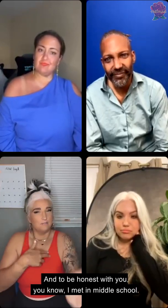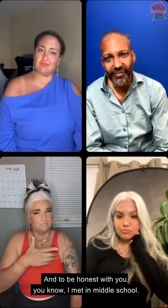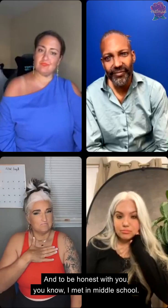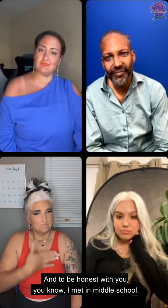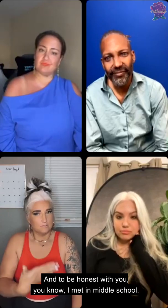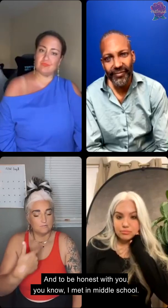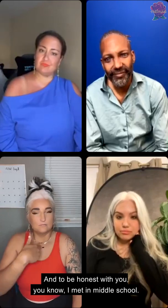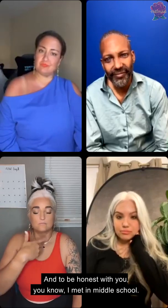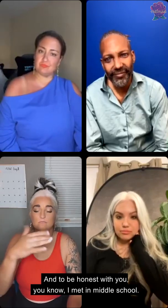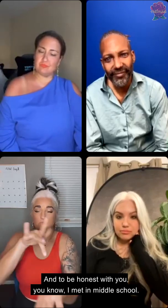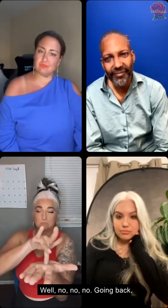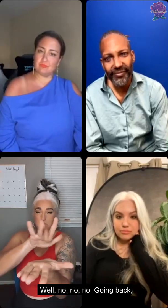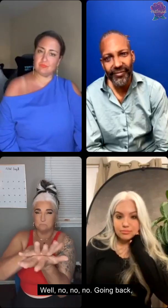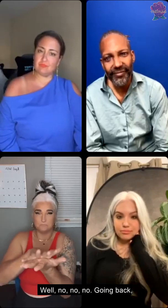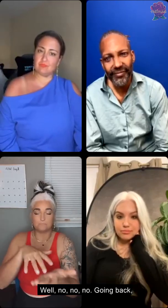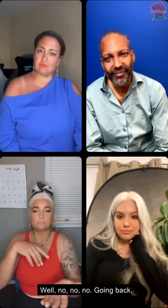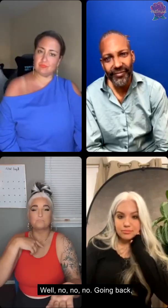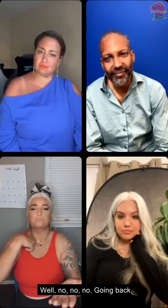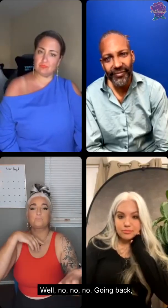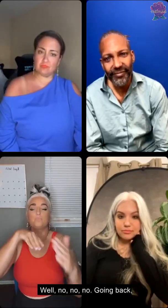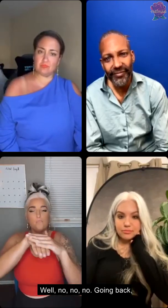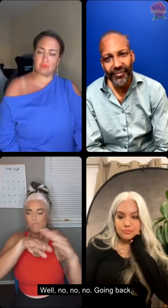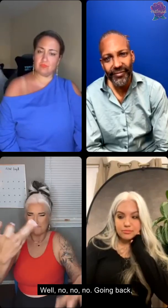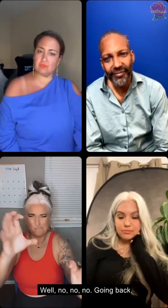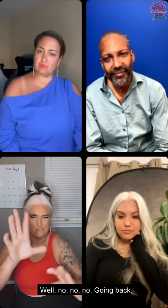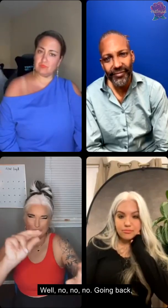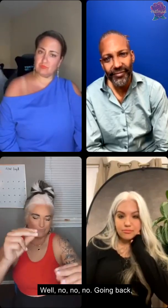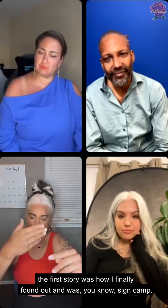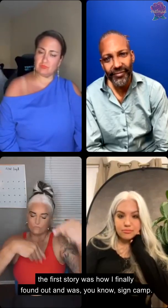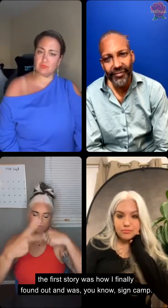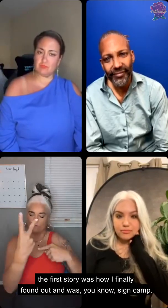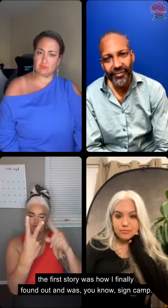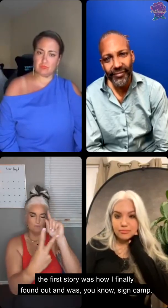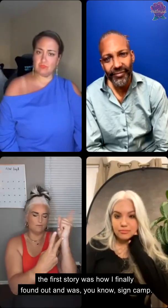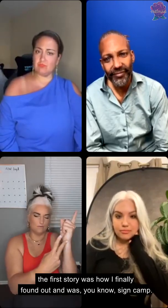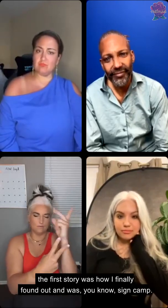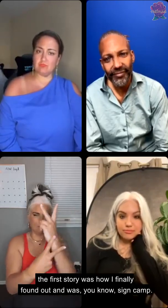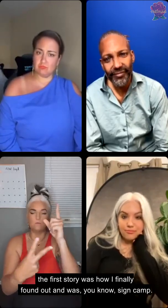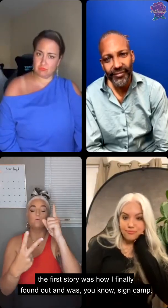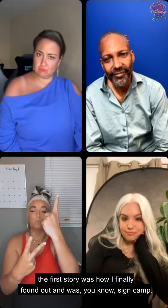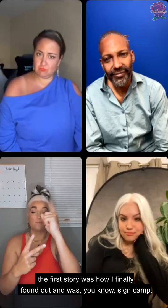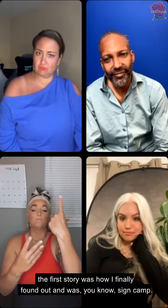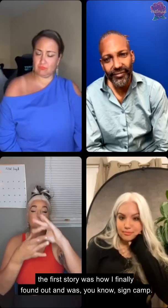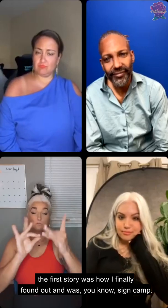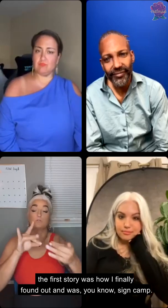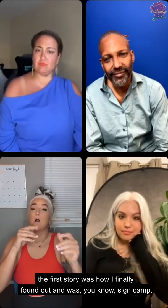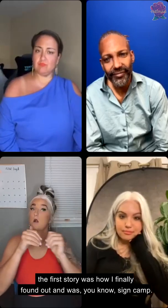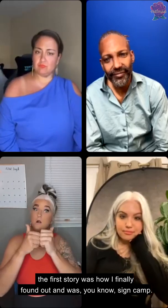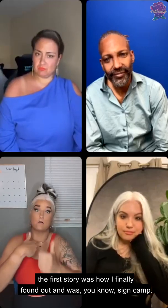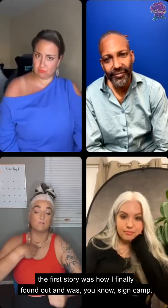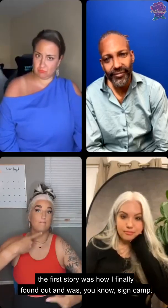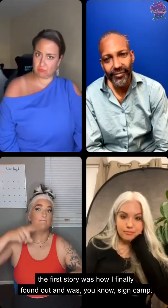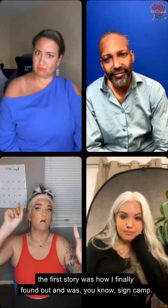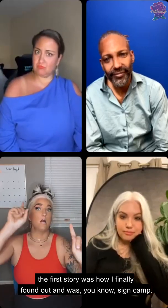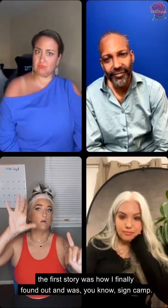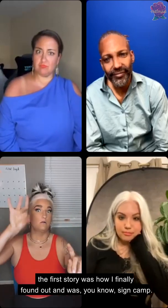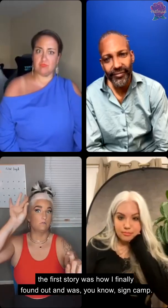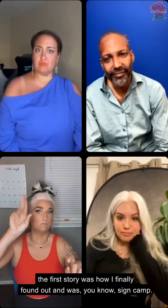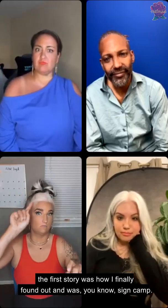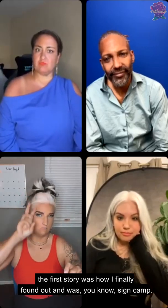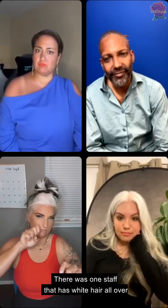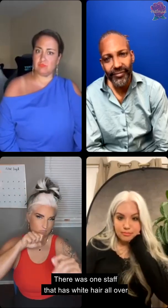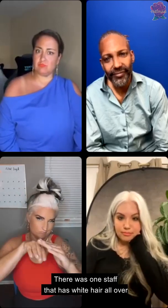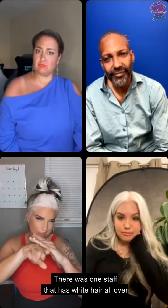I admit in middle school, well, no, no, no, going back. The first story was how I finally found